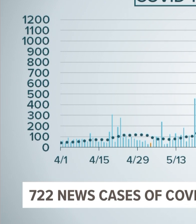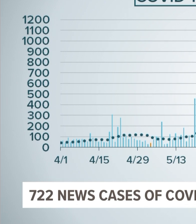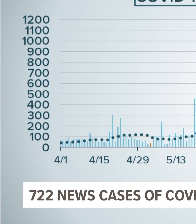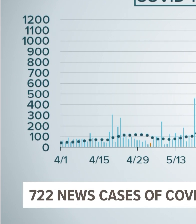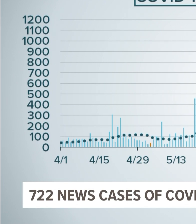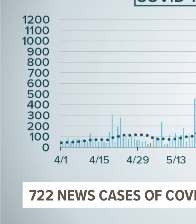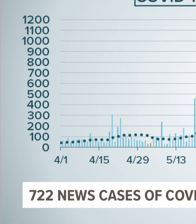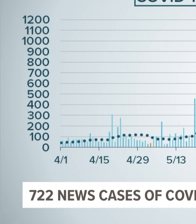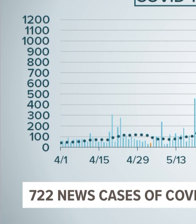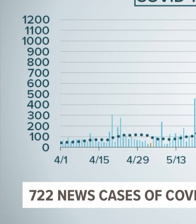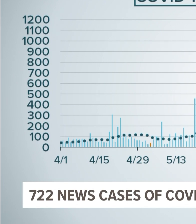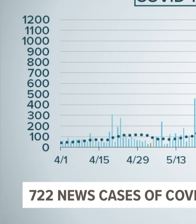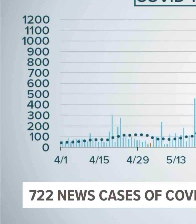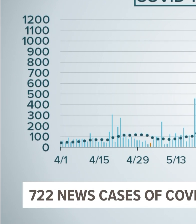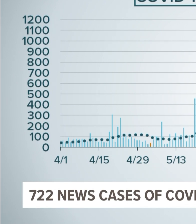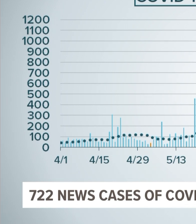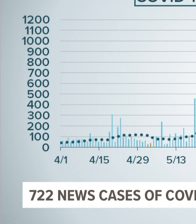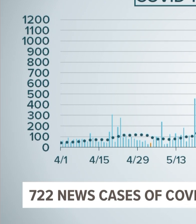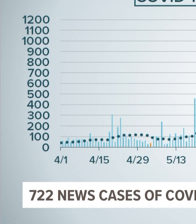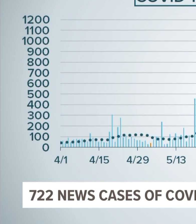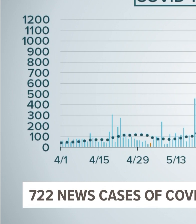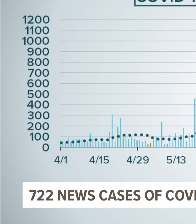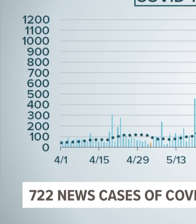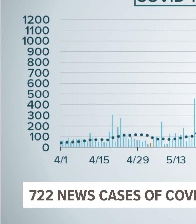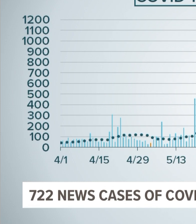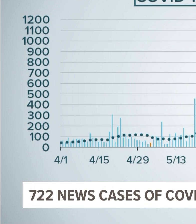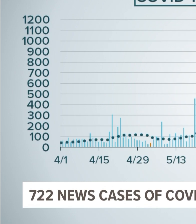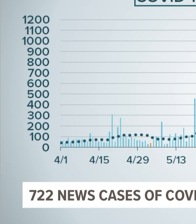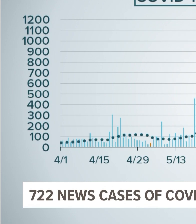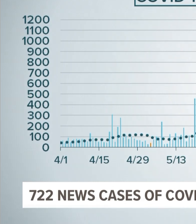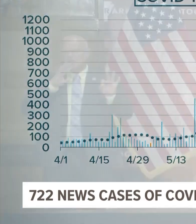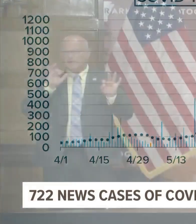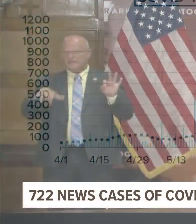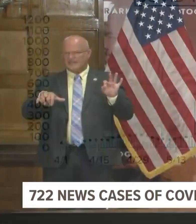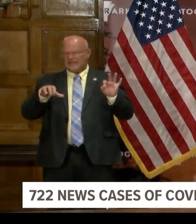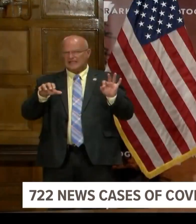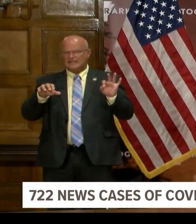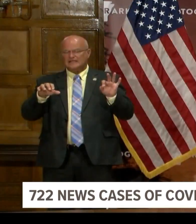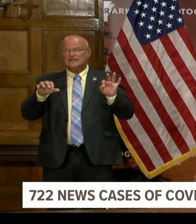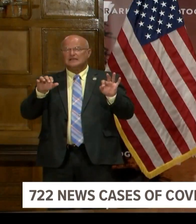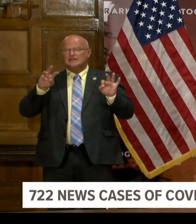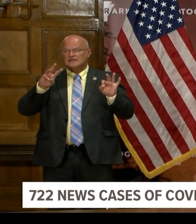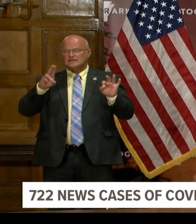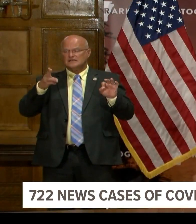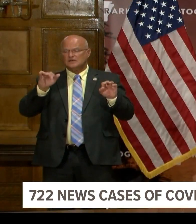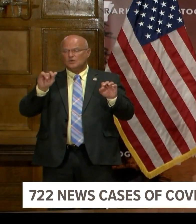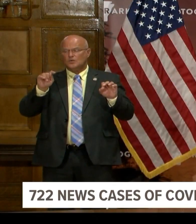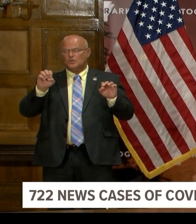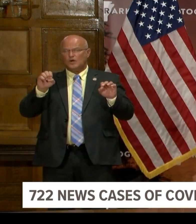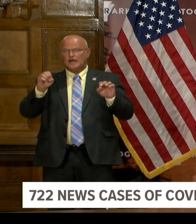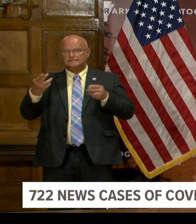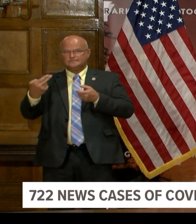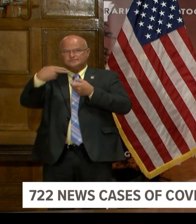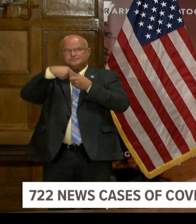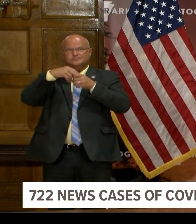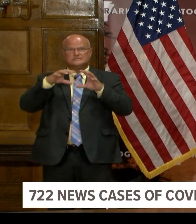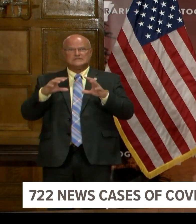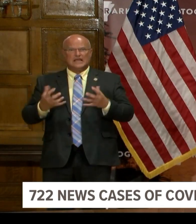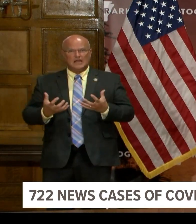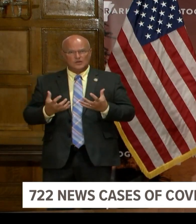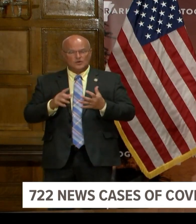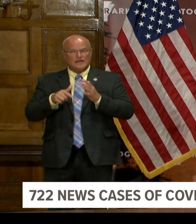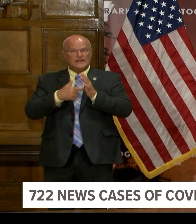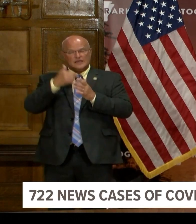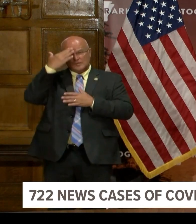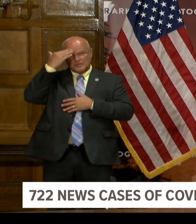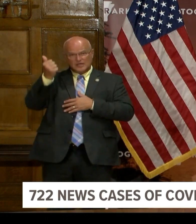White County at 29. I'll take a moment here to speak about that county. They have jumped into this category. This is because